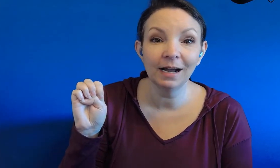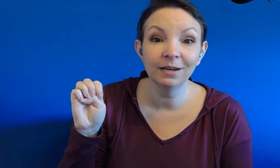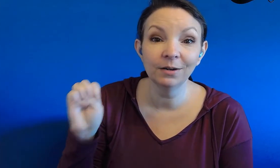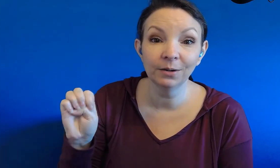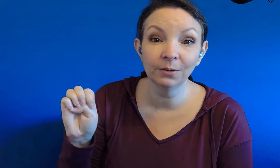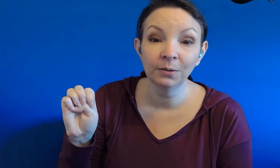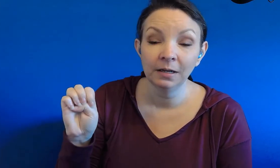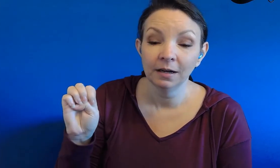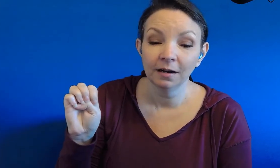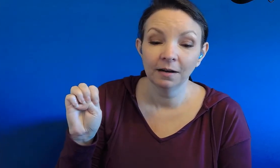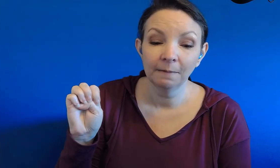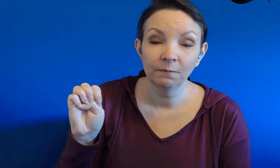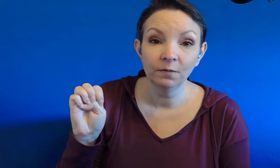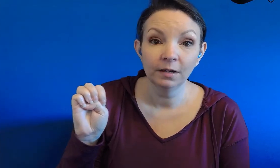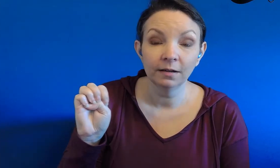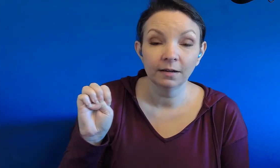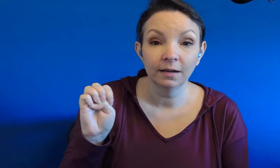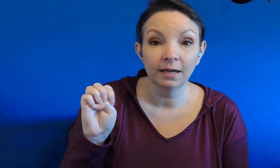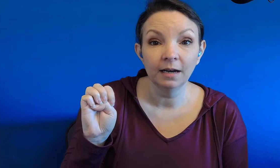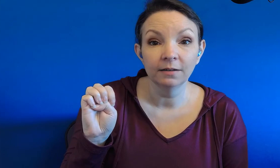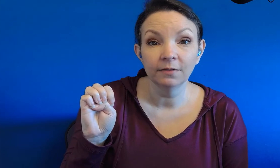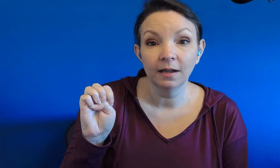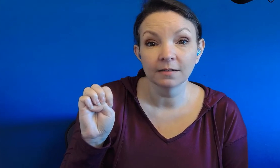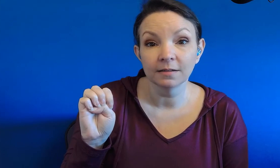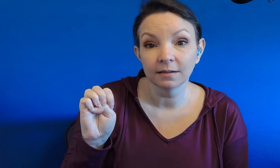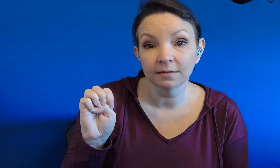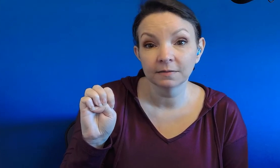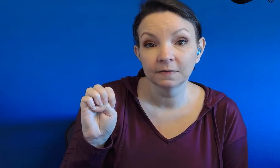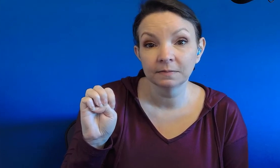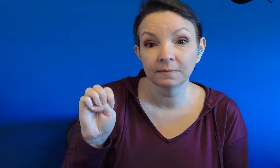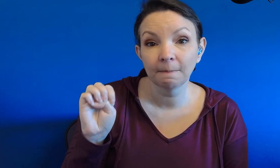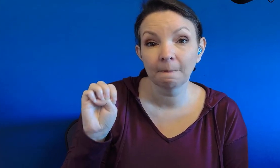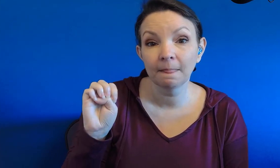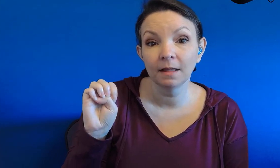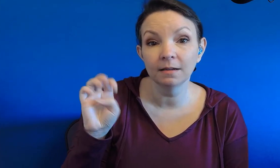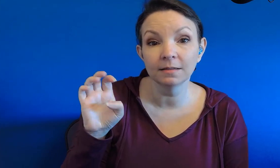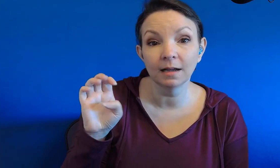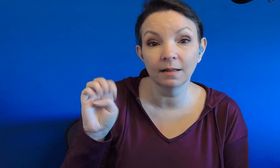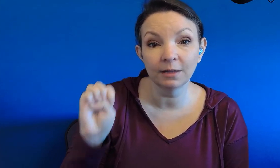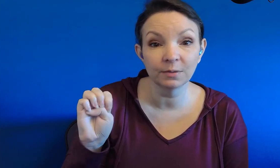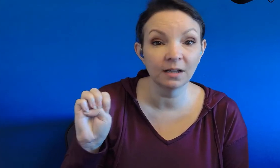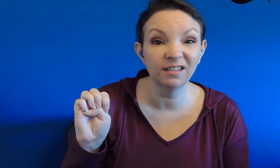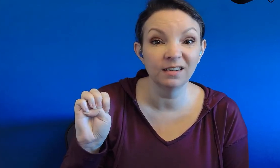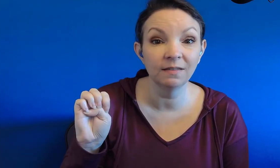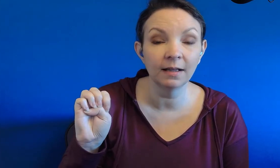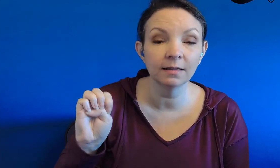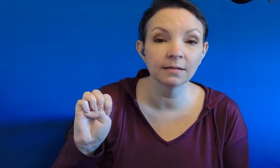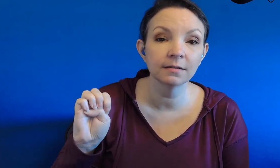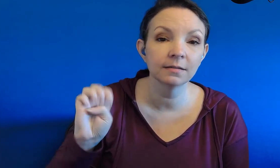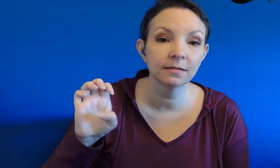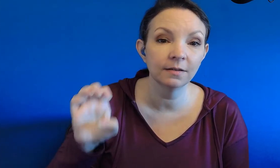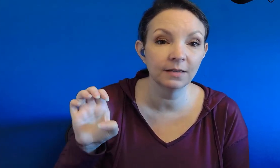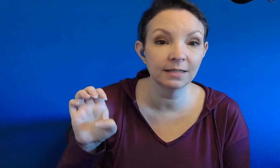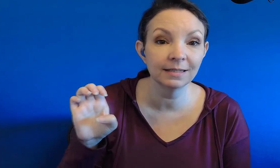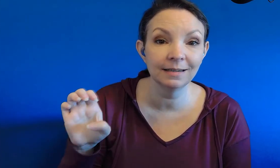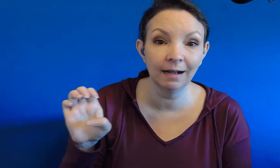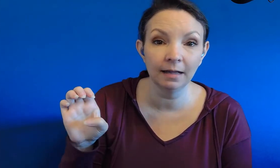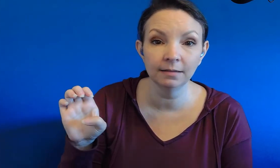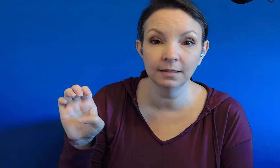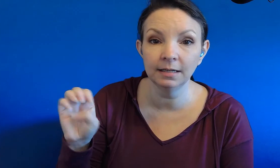know they're a native ASL, is that they were signing the E like this. So this is not the E, so make